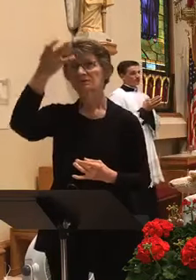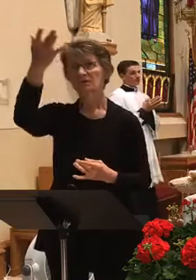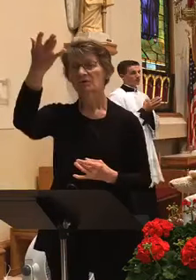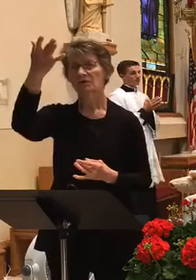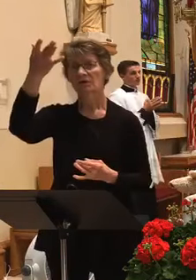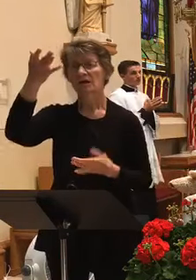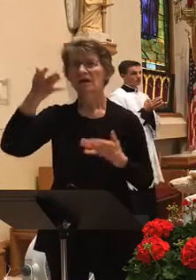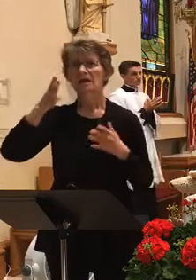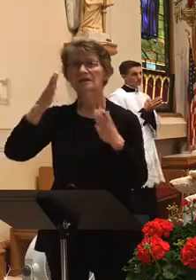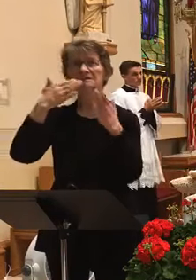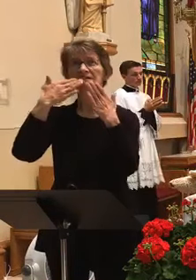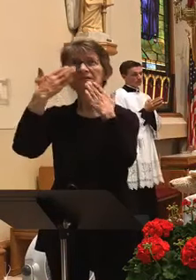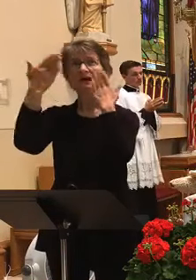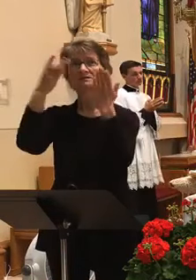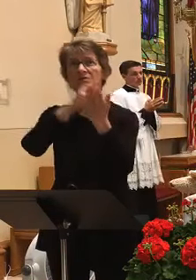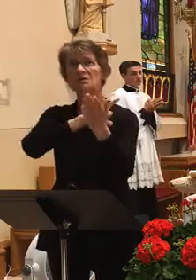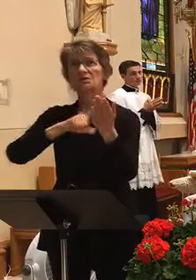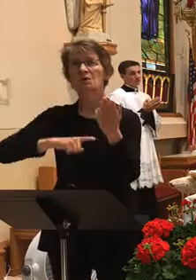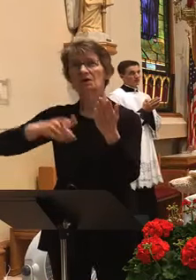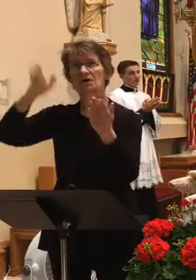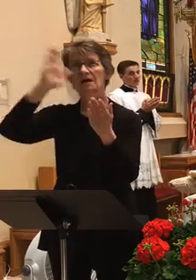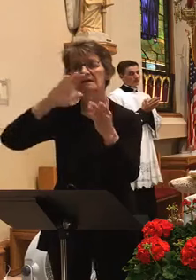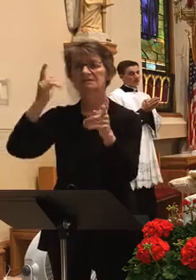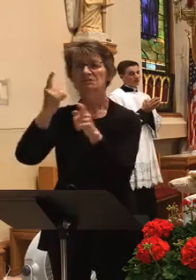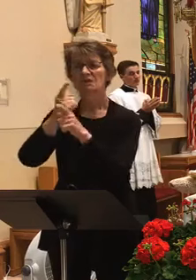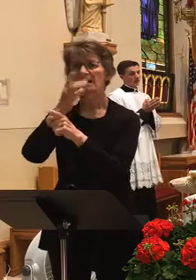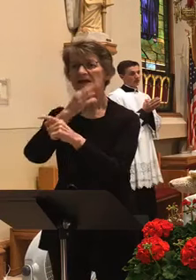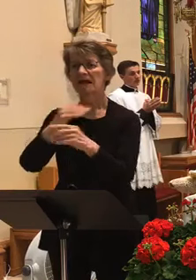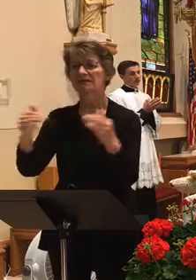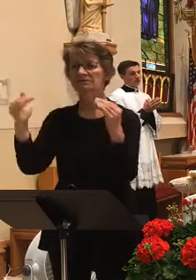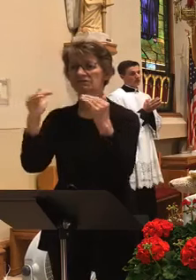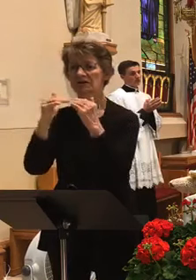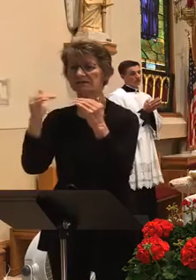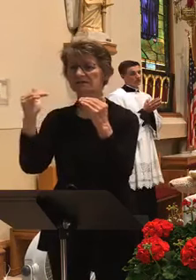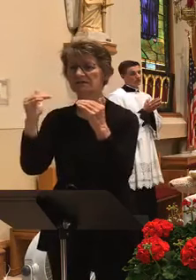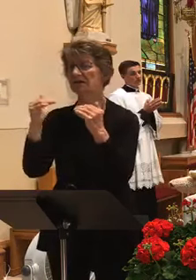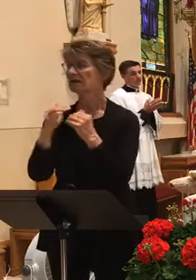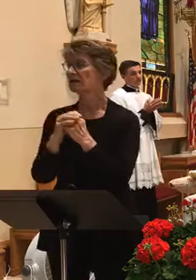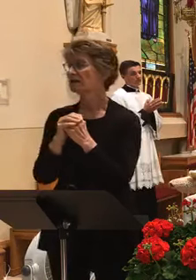Let us give thanks to the Lord our God.